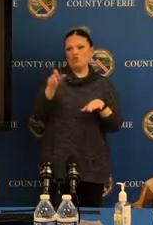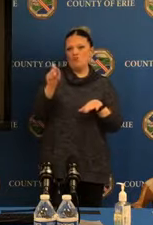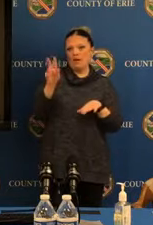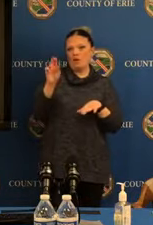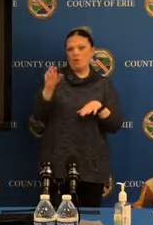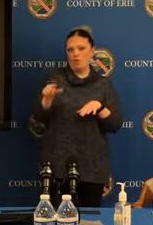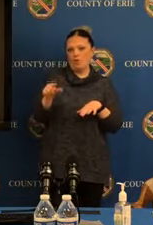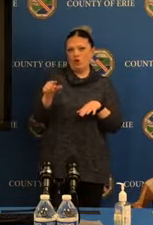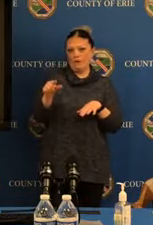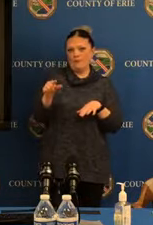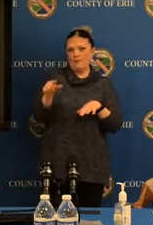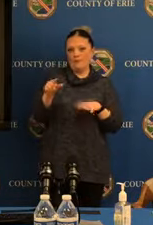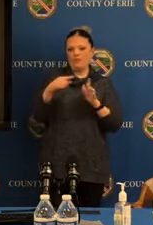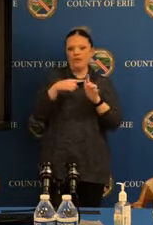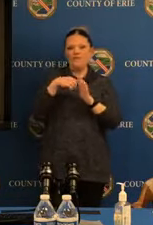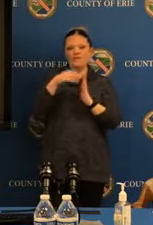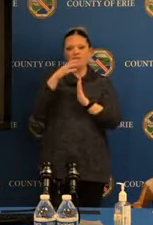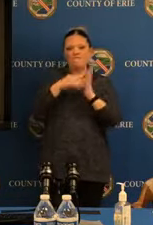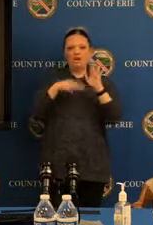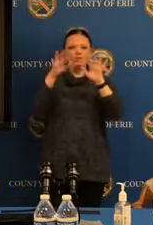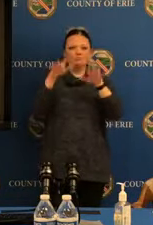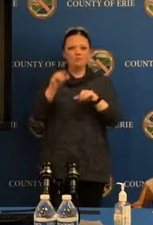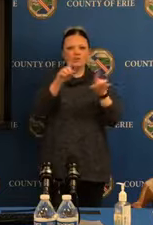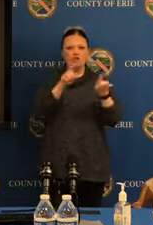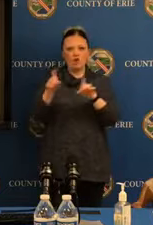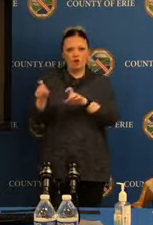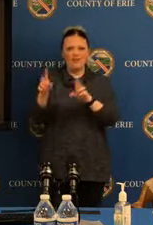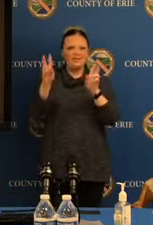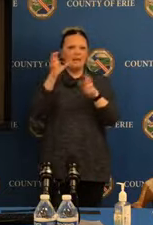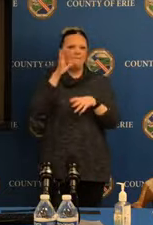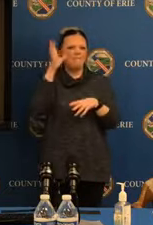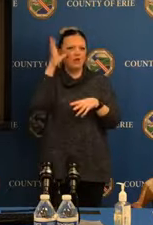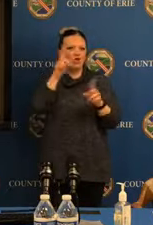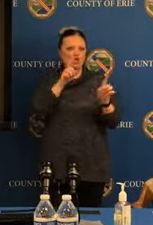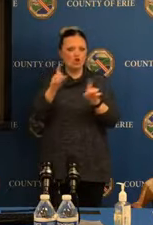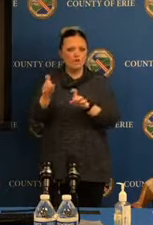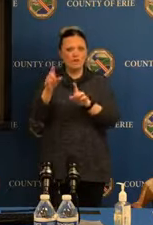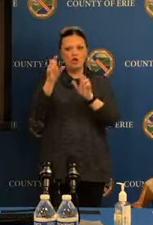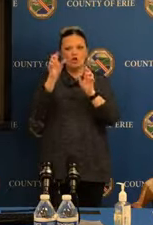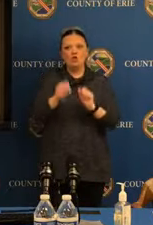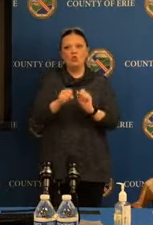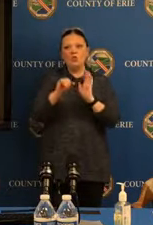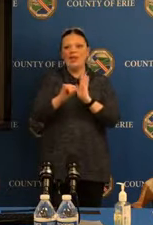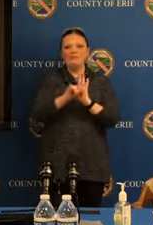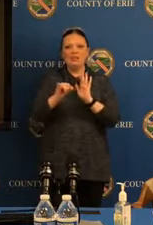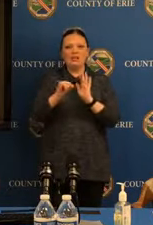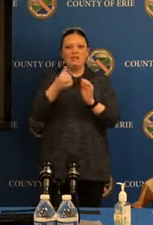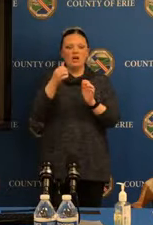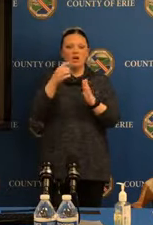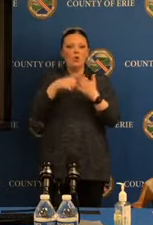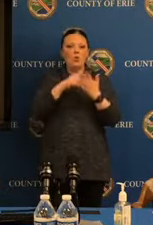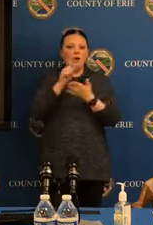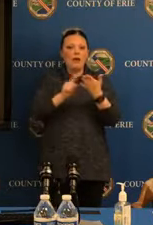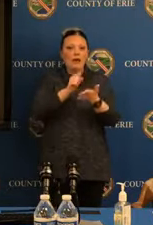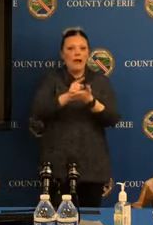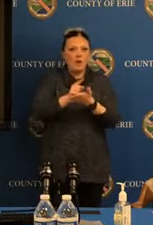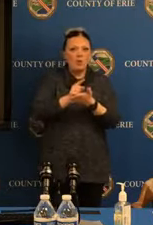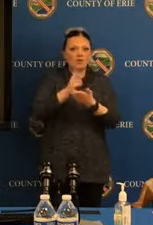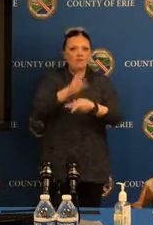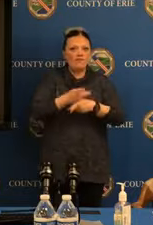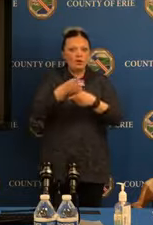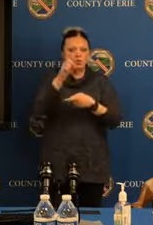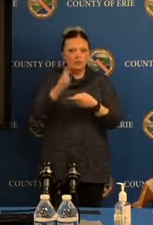westernnewyorkchildren.org, and fill out their survey, their parent survey. You can identify on the survey what hours of child care you